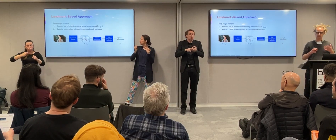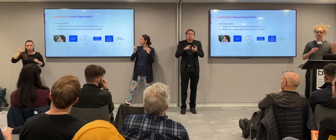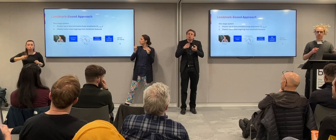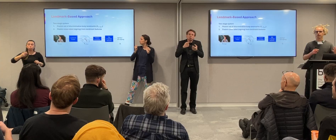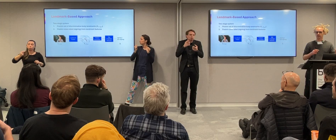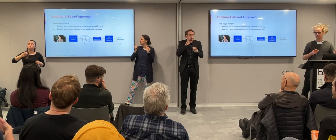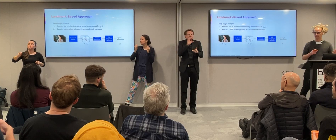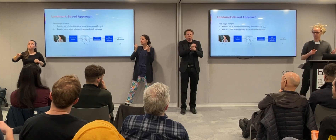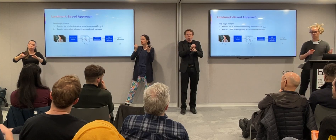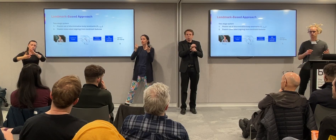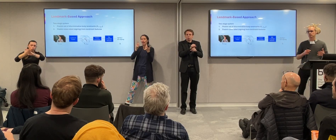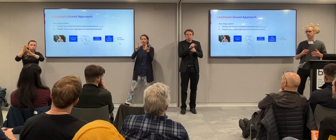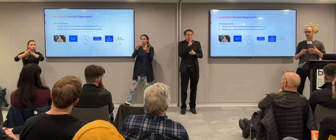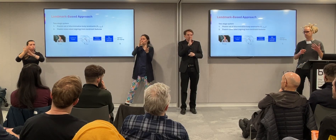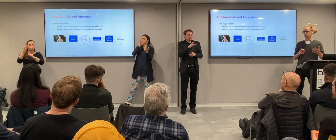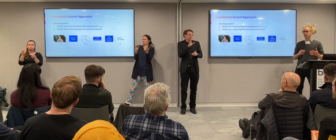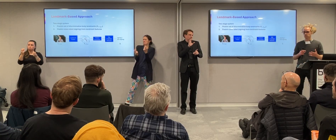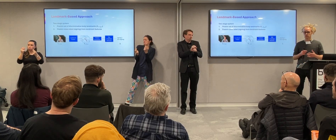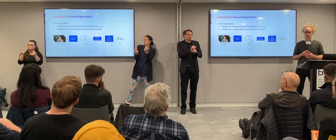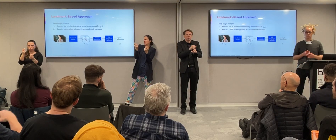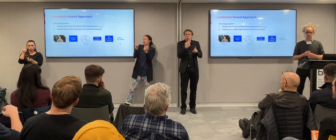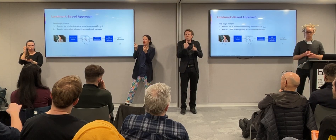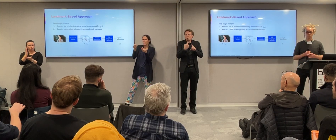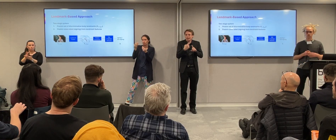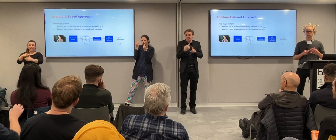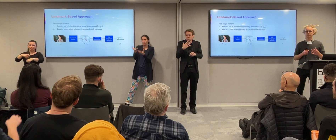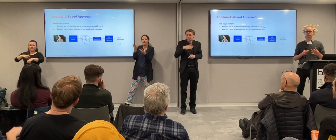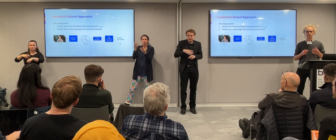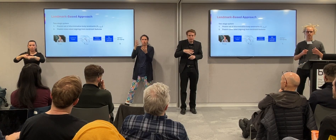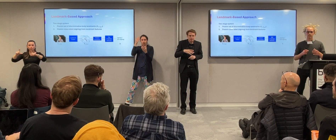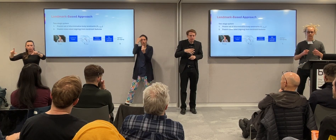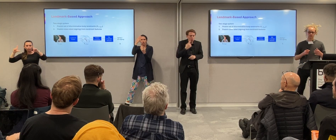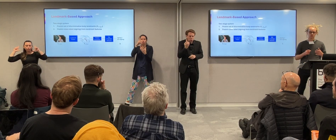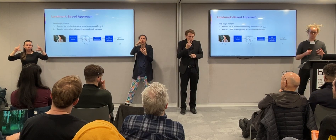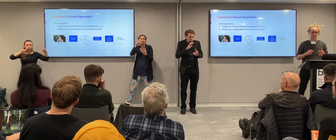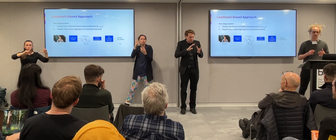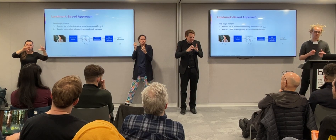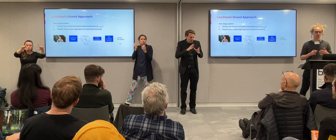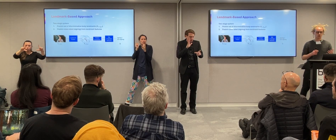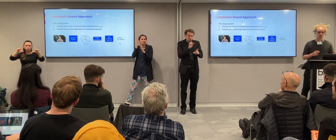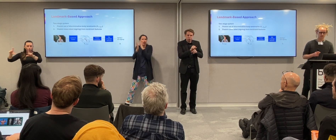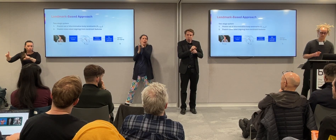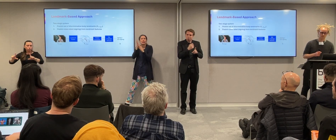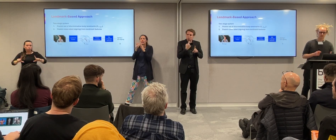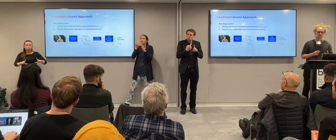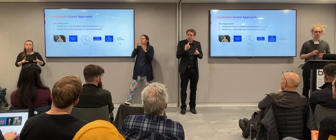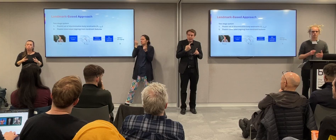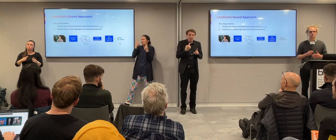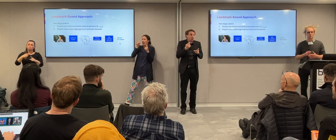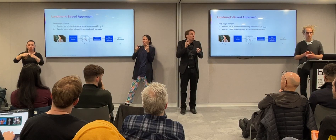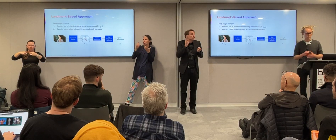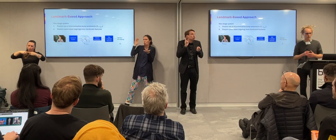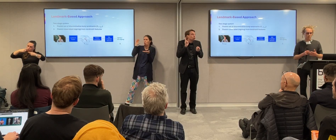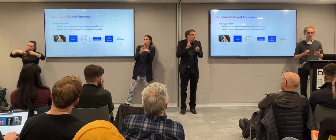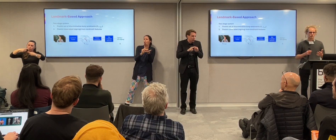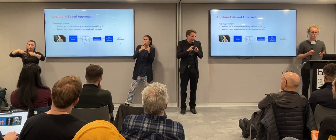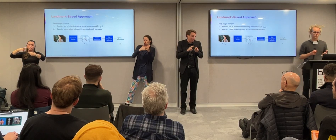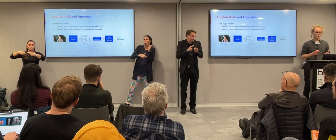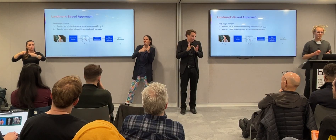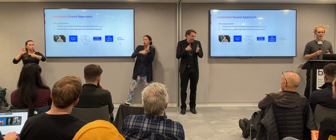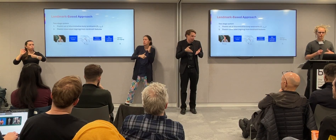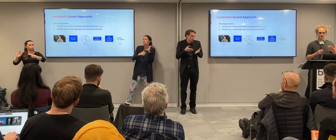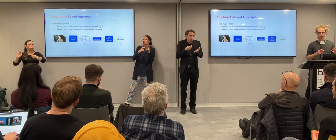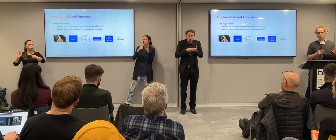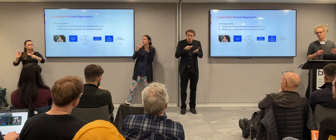it kind of directly gives you information on who's signing. It has to run at a low cost. So we opted